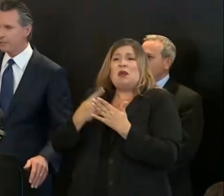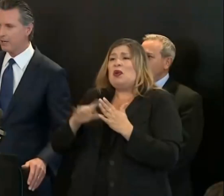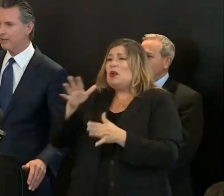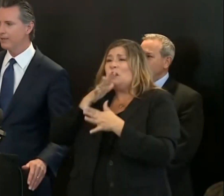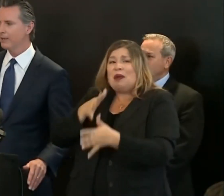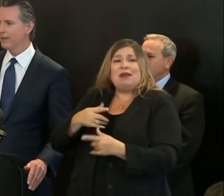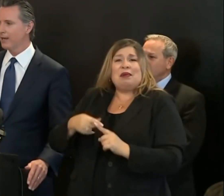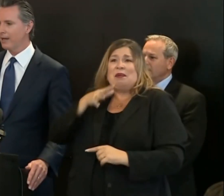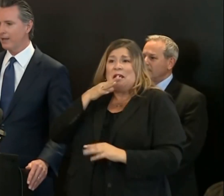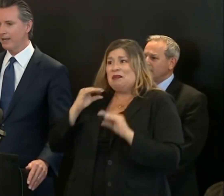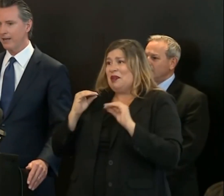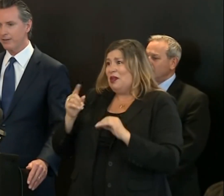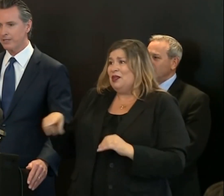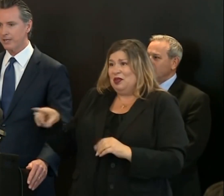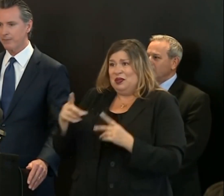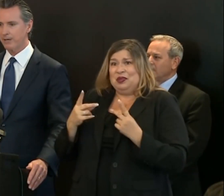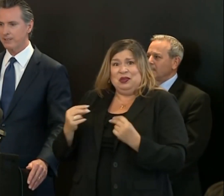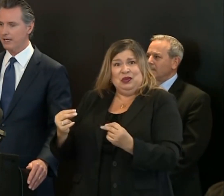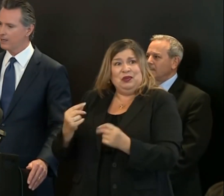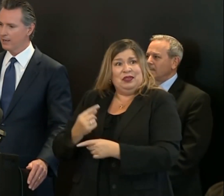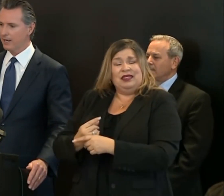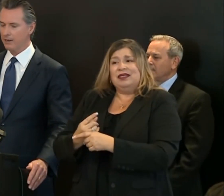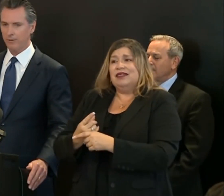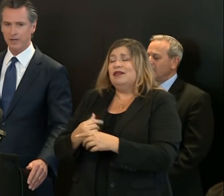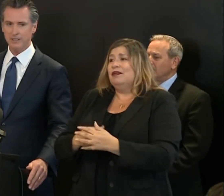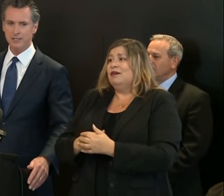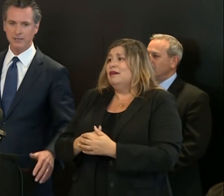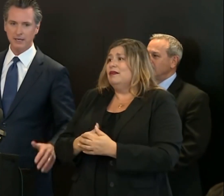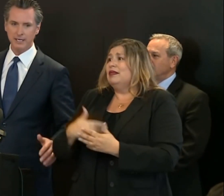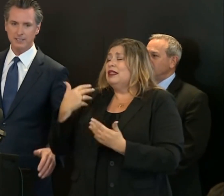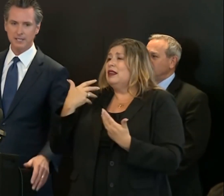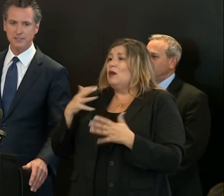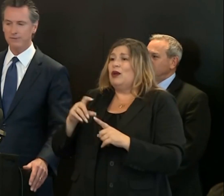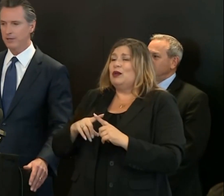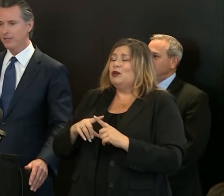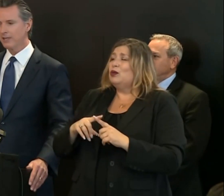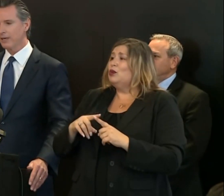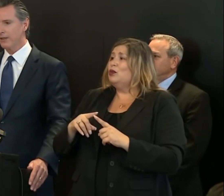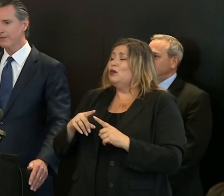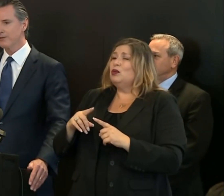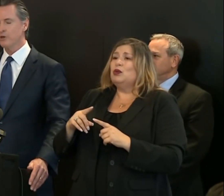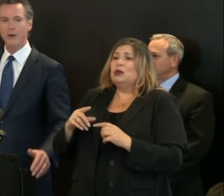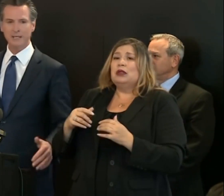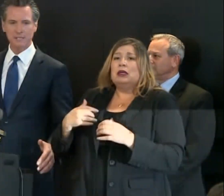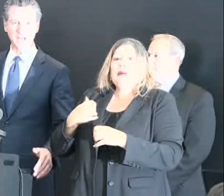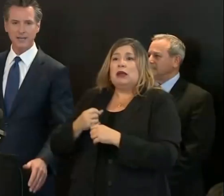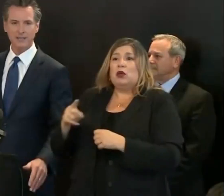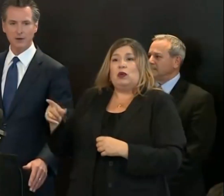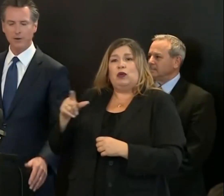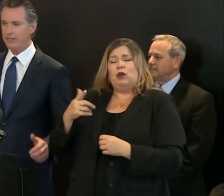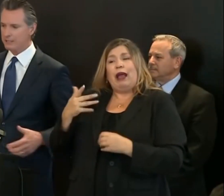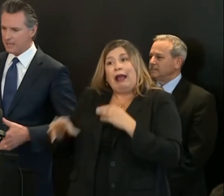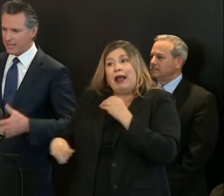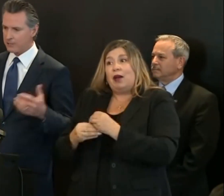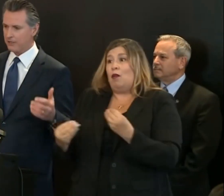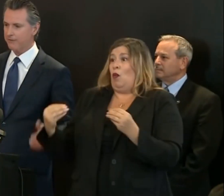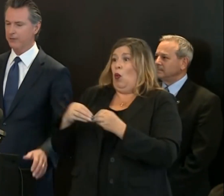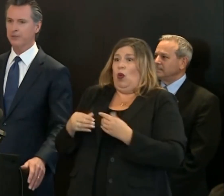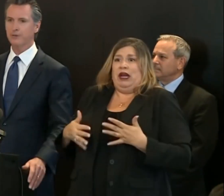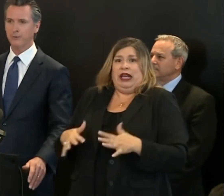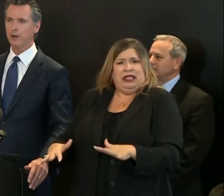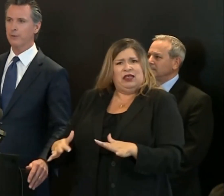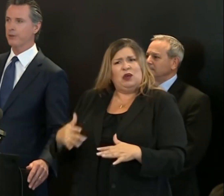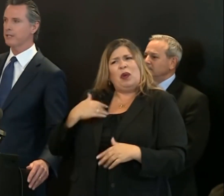what your mom taught you, and others. But I don't want to instill any sense of new anxiety that already is